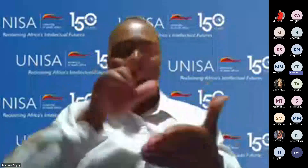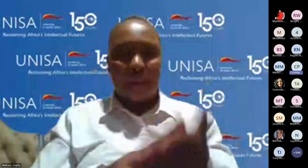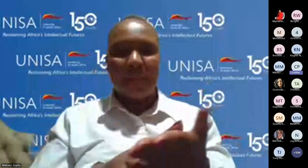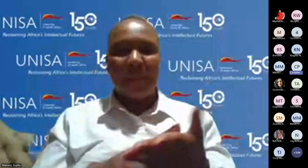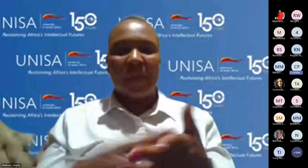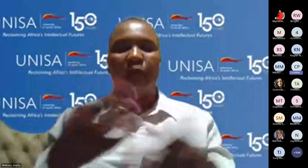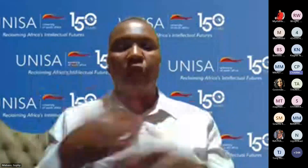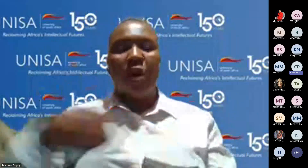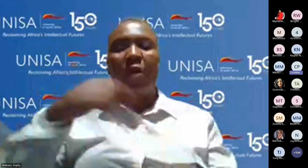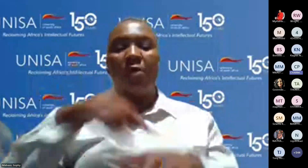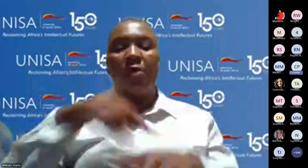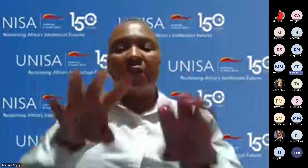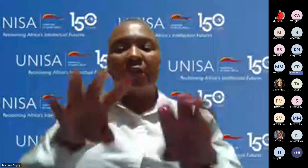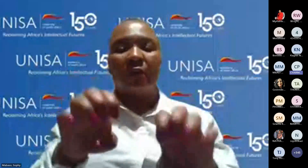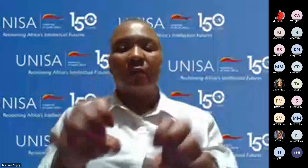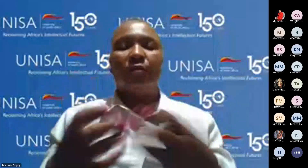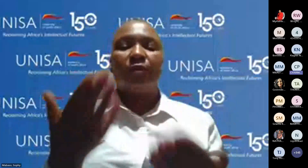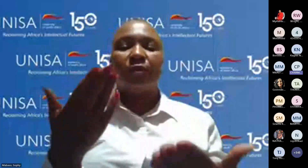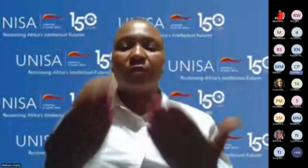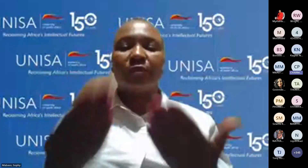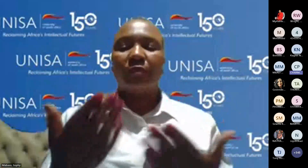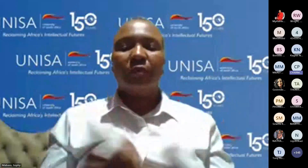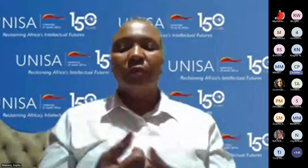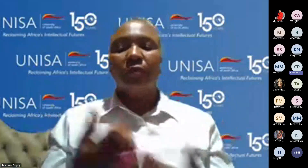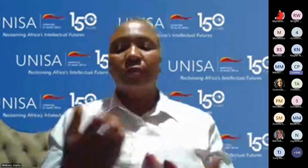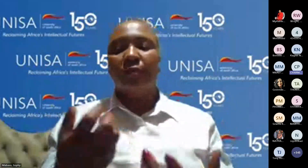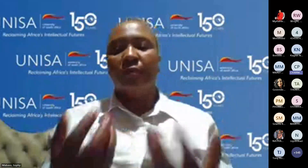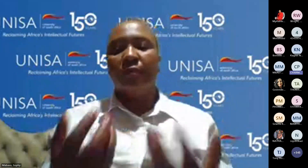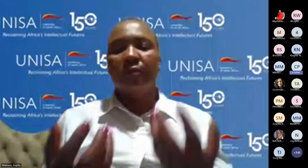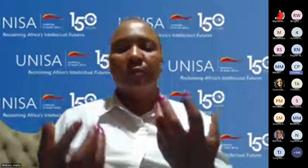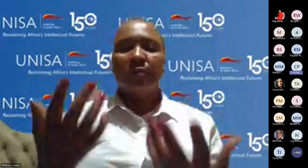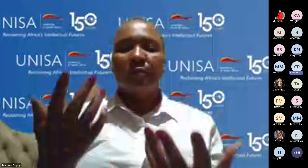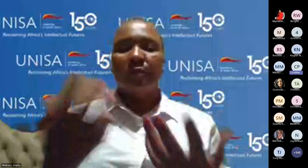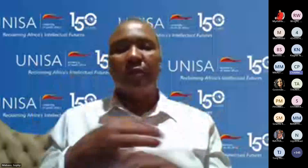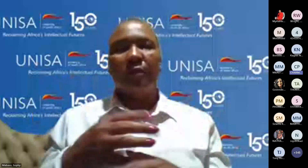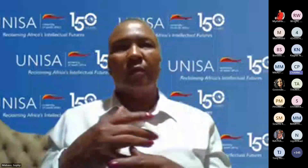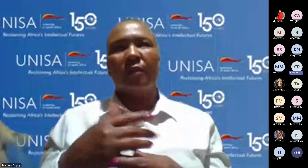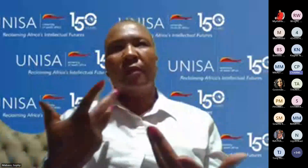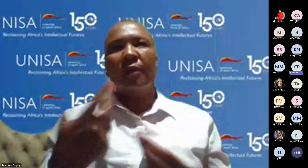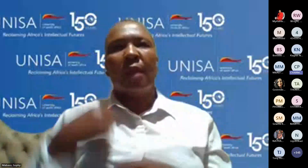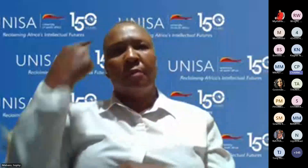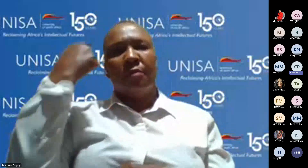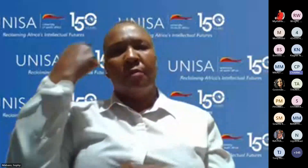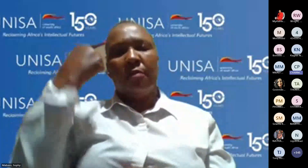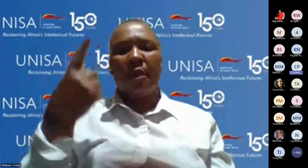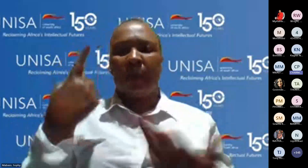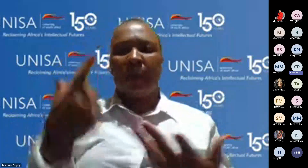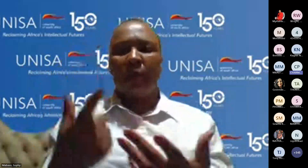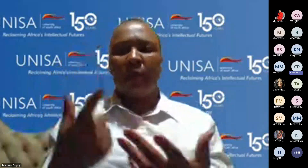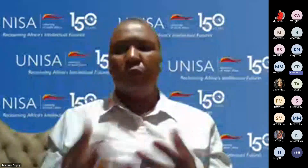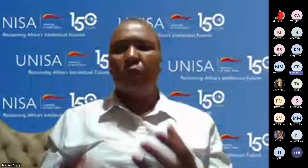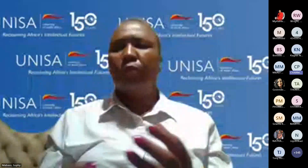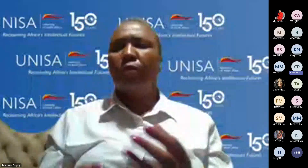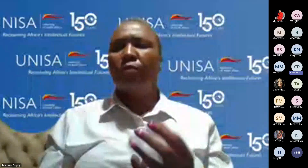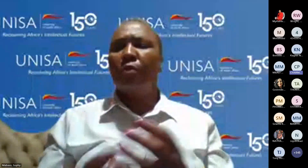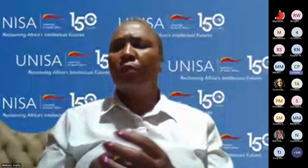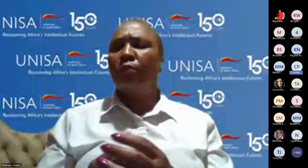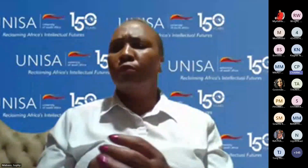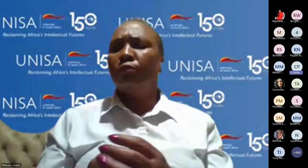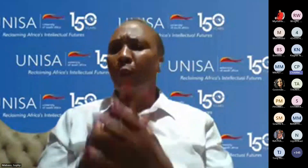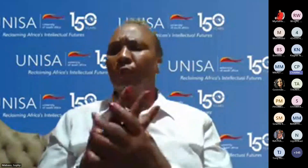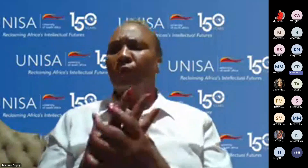our exams. I was just wondering, does it prompt like every 30 minutes? Does